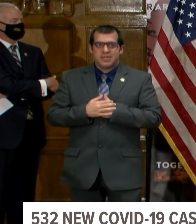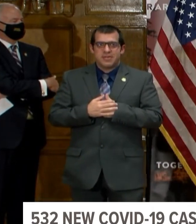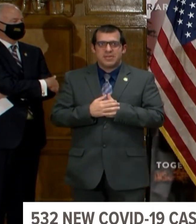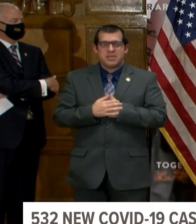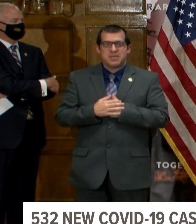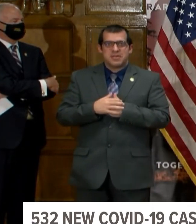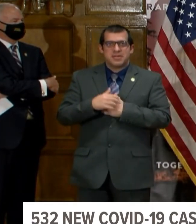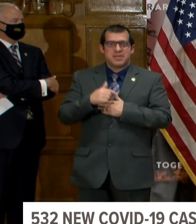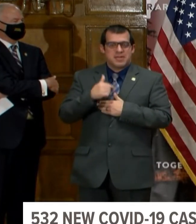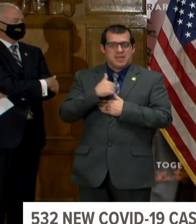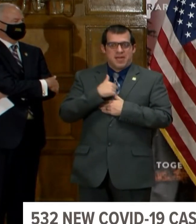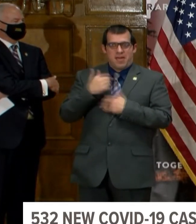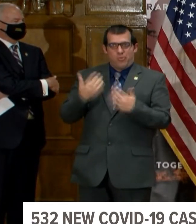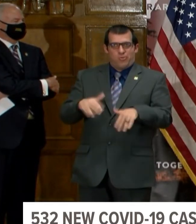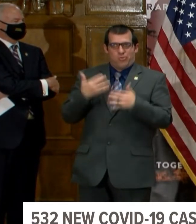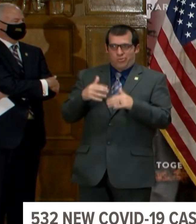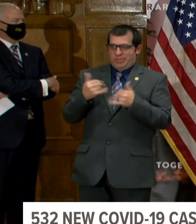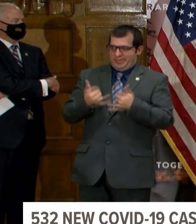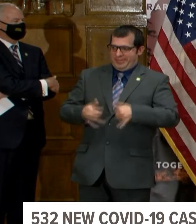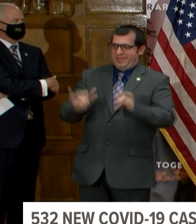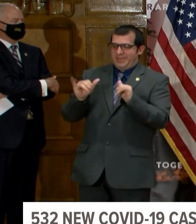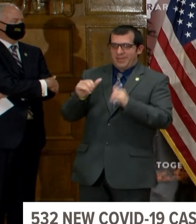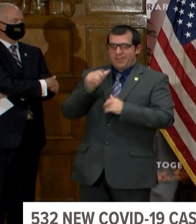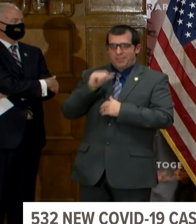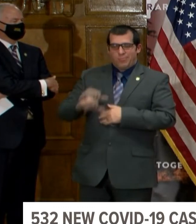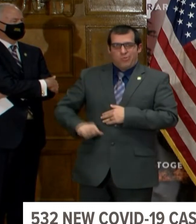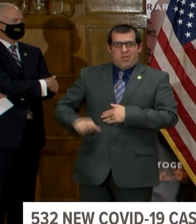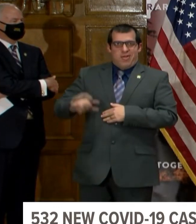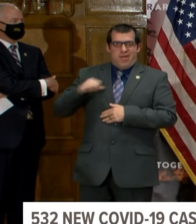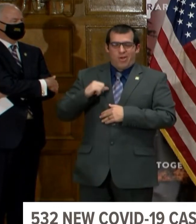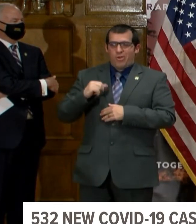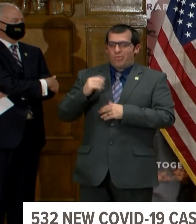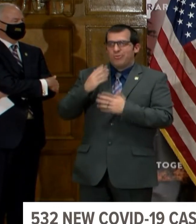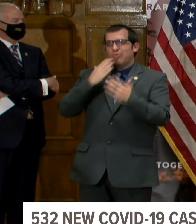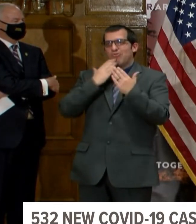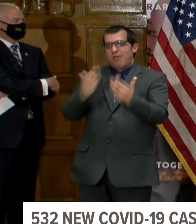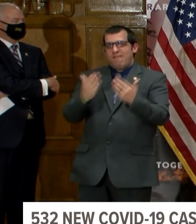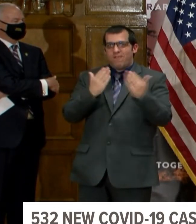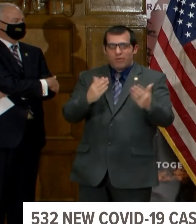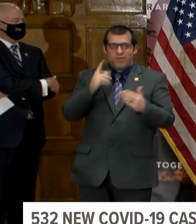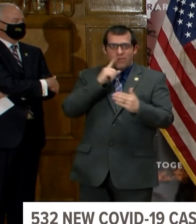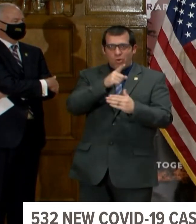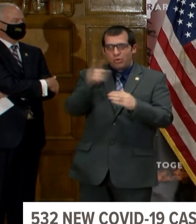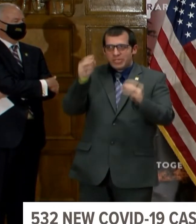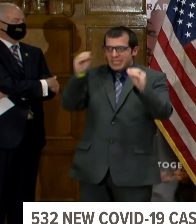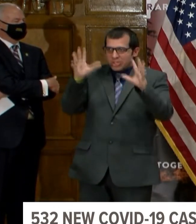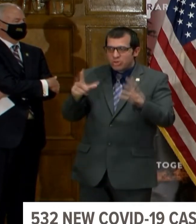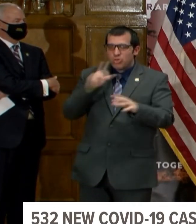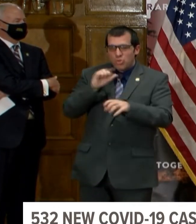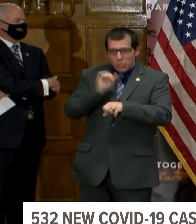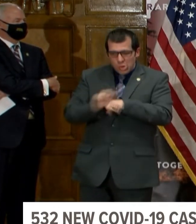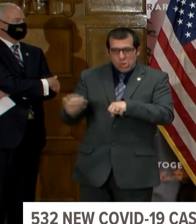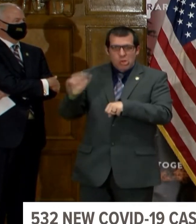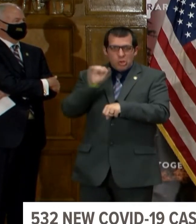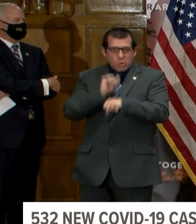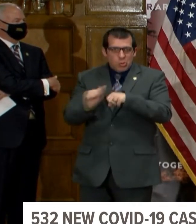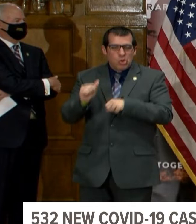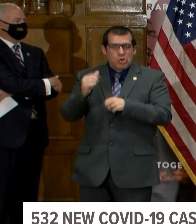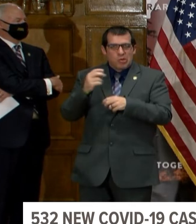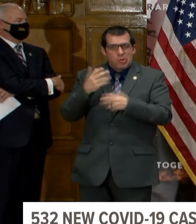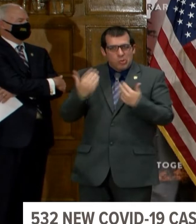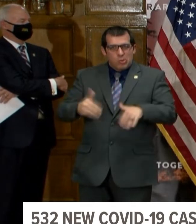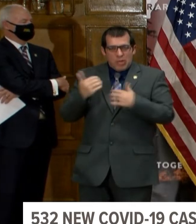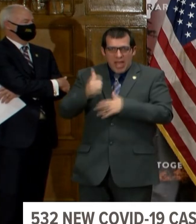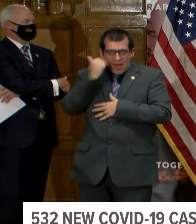I continue to be proud of and grateful for the educators that are working hard every day and helping to